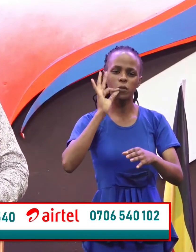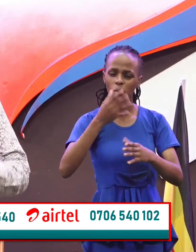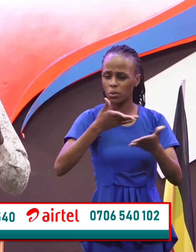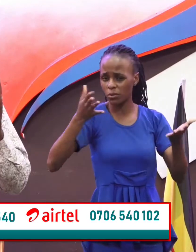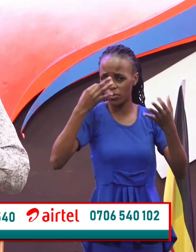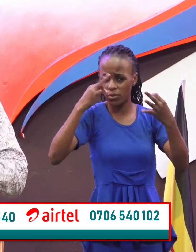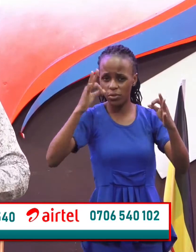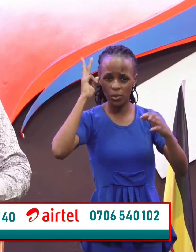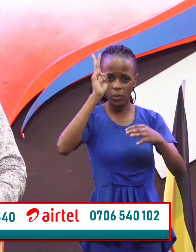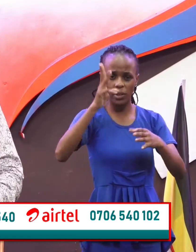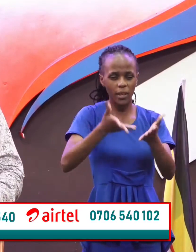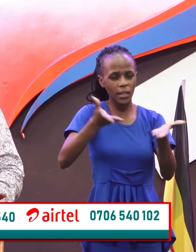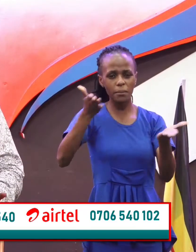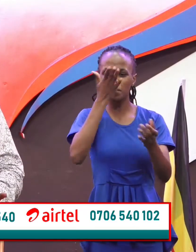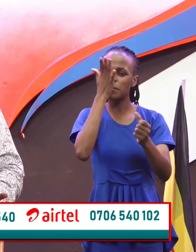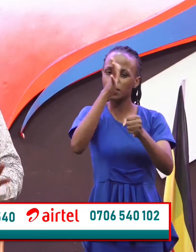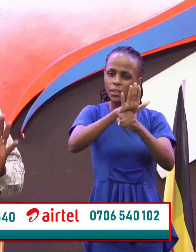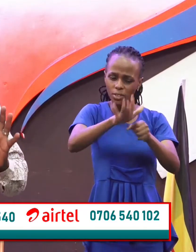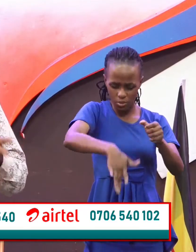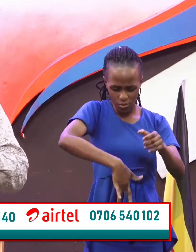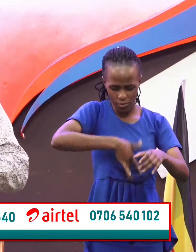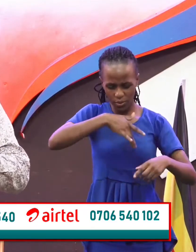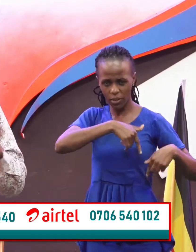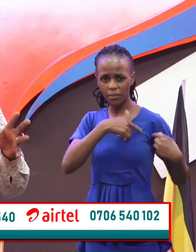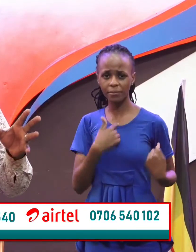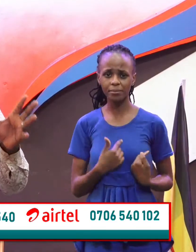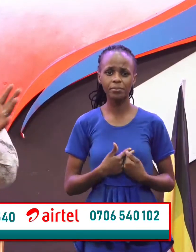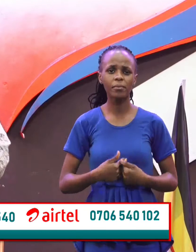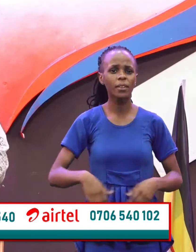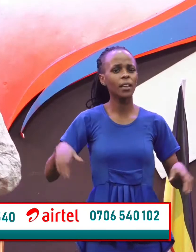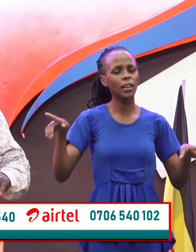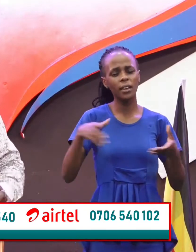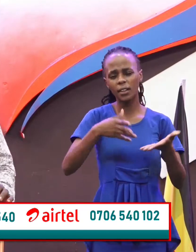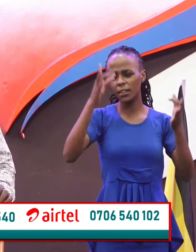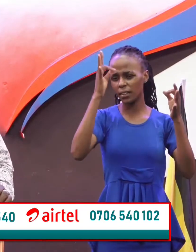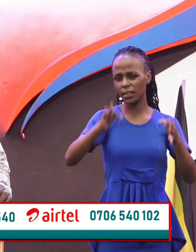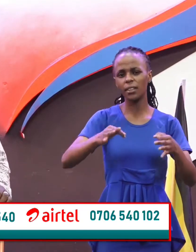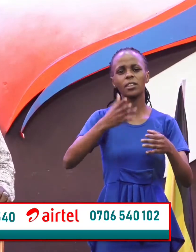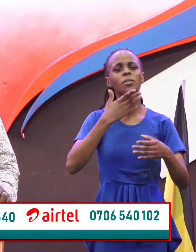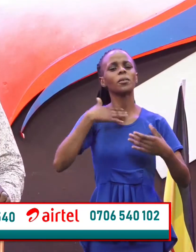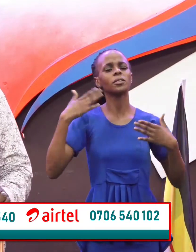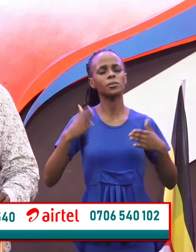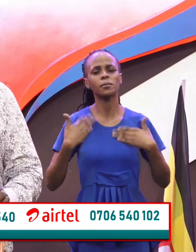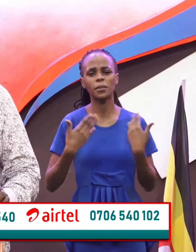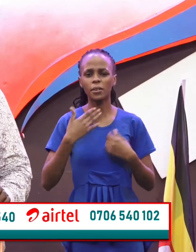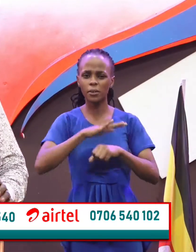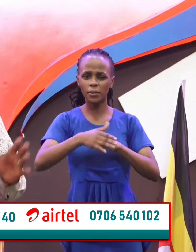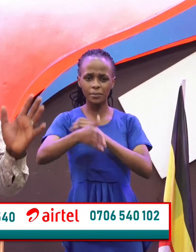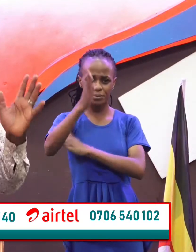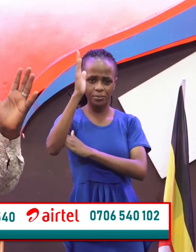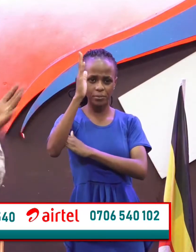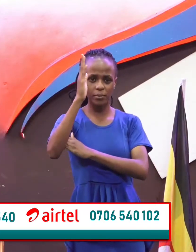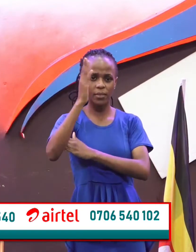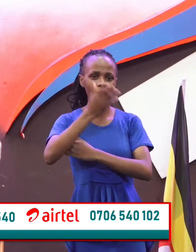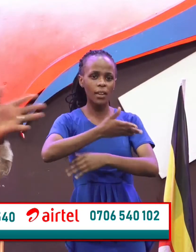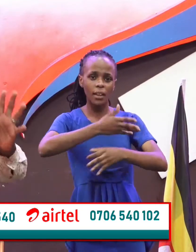will offering, any pledge that you feel upon your heart, and any way you feel to please God, any